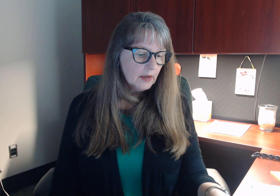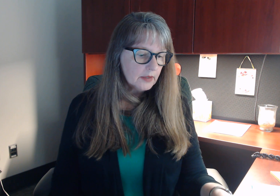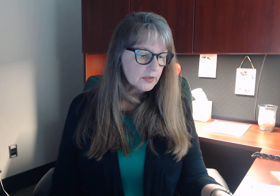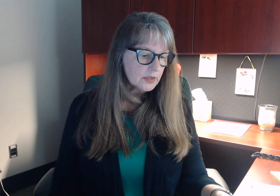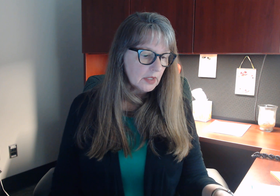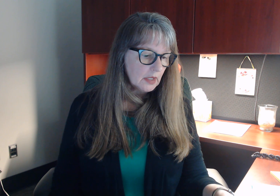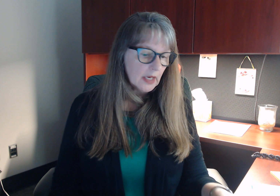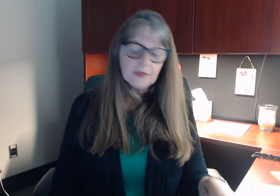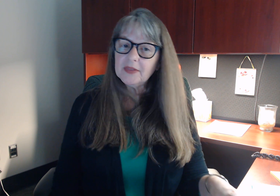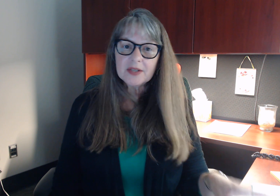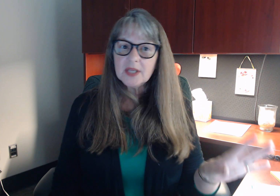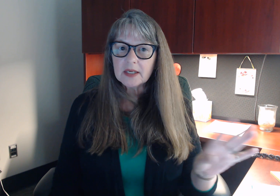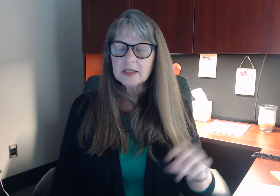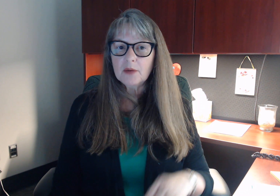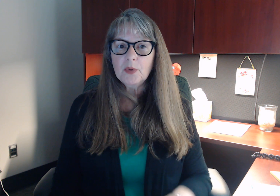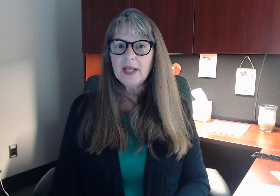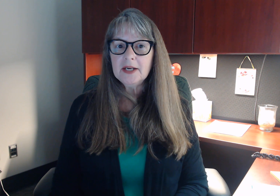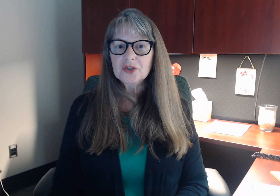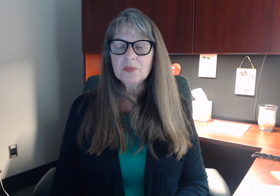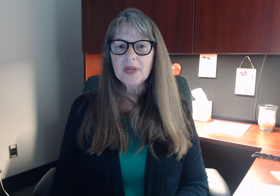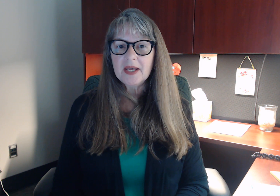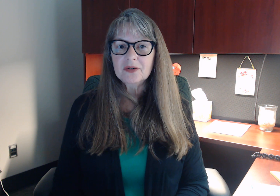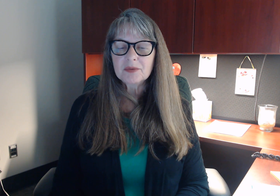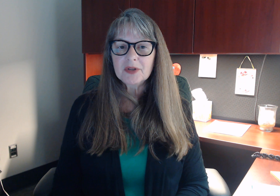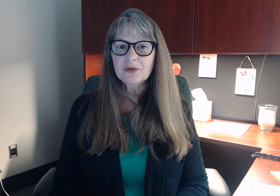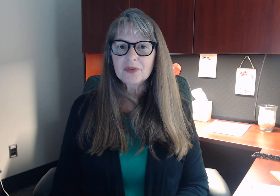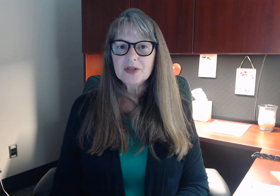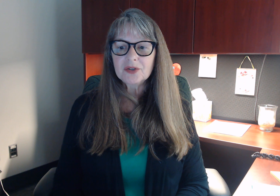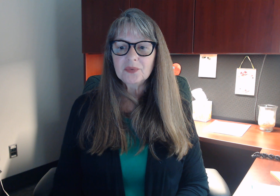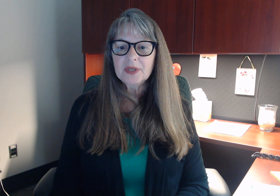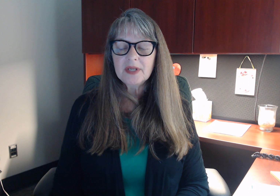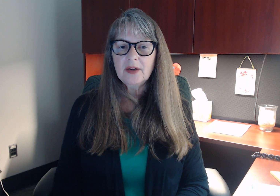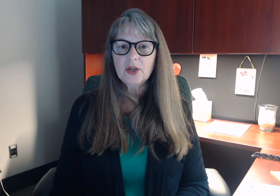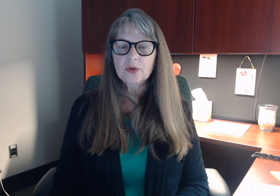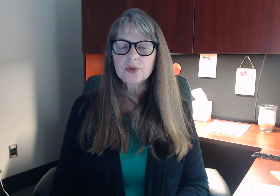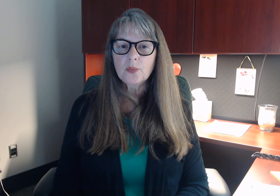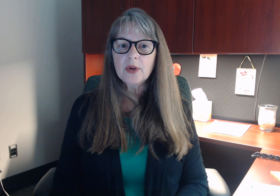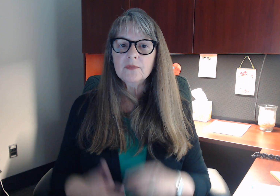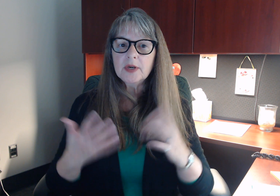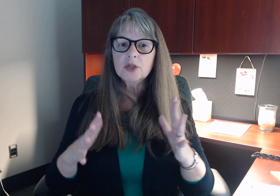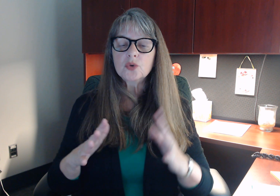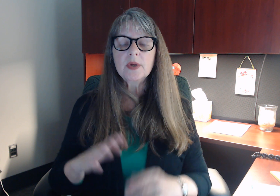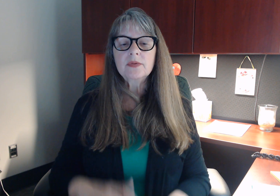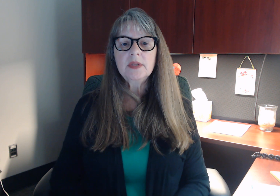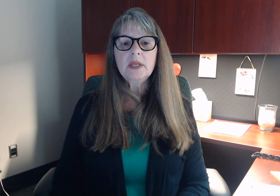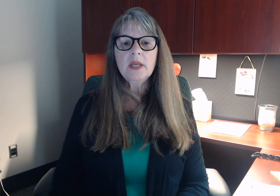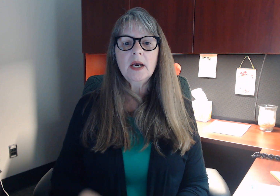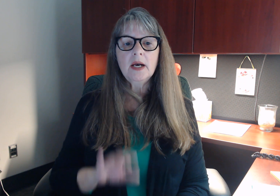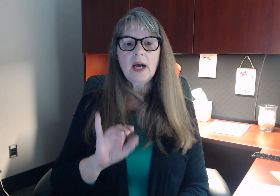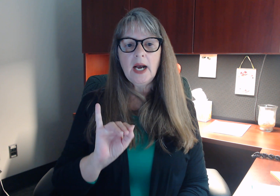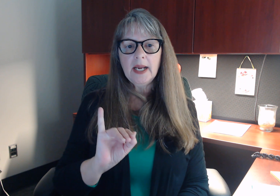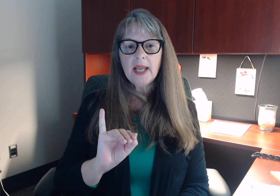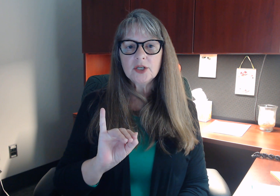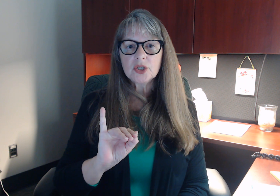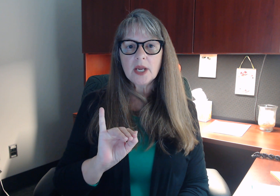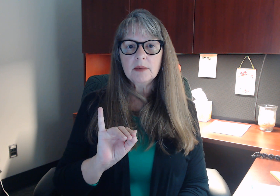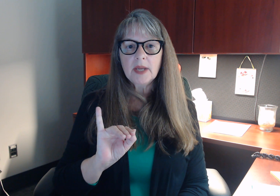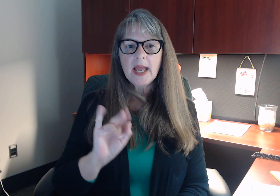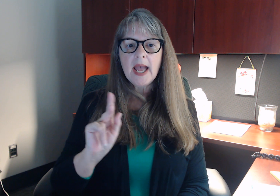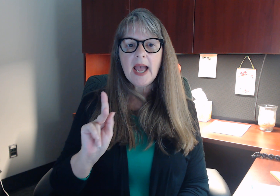Let's see, and I think that's it because I jumped ahead on some of the things that are written down here. So we are finished with the I hand shape and